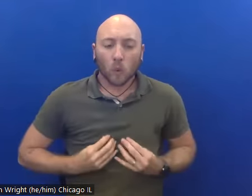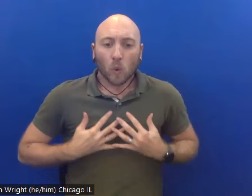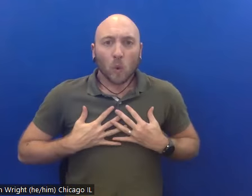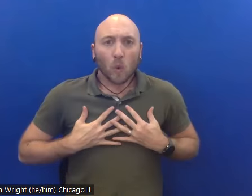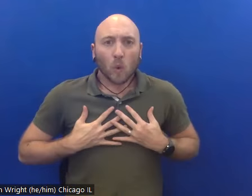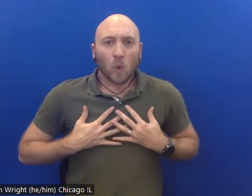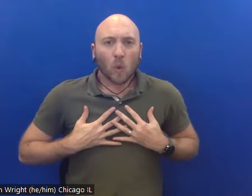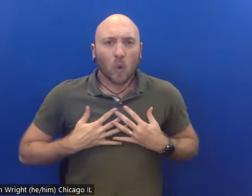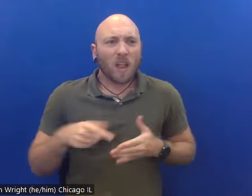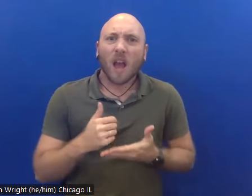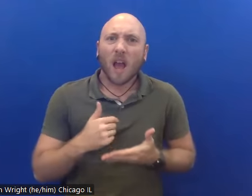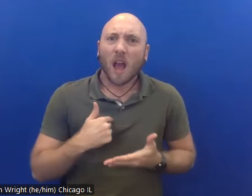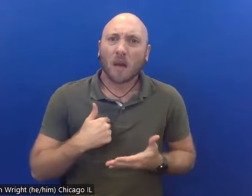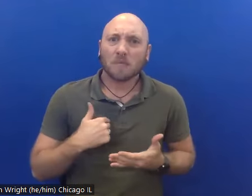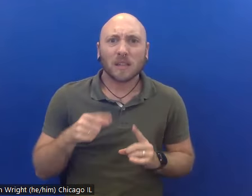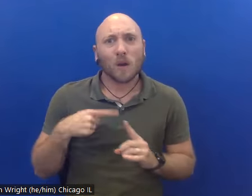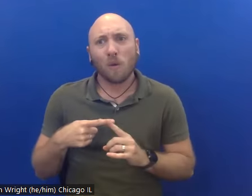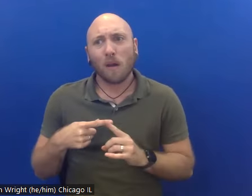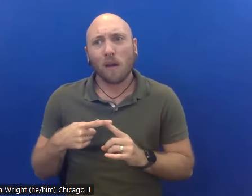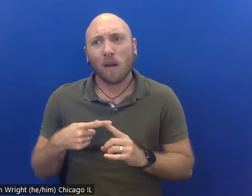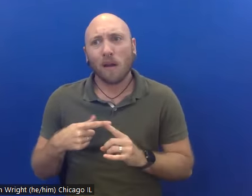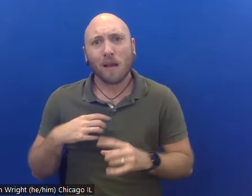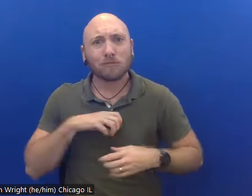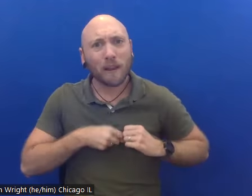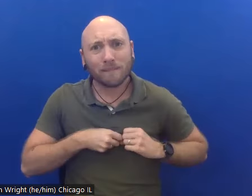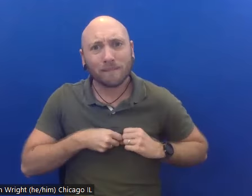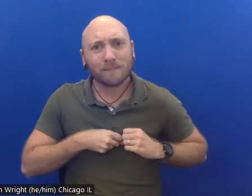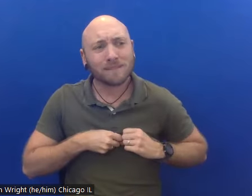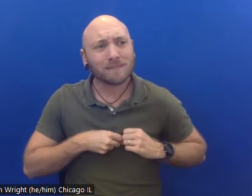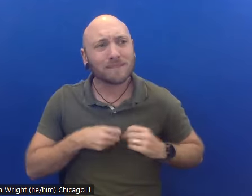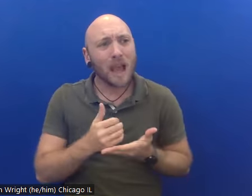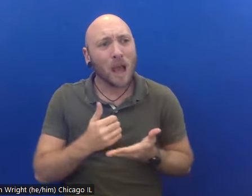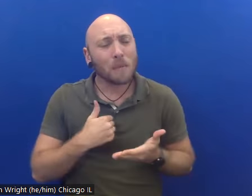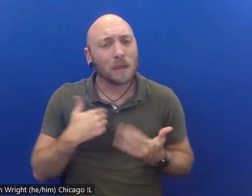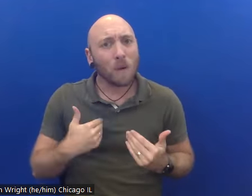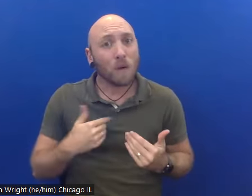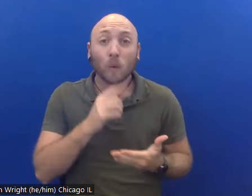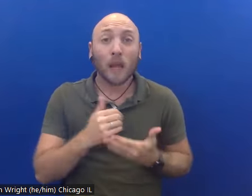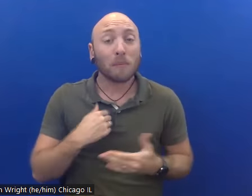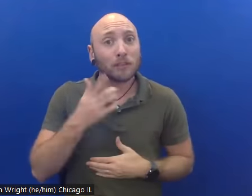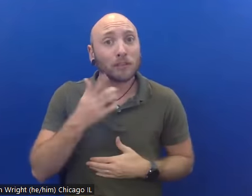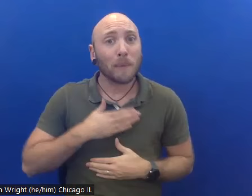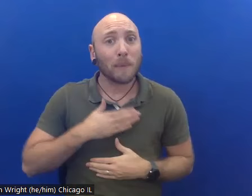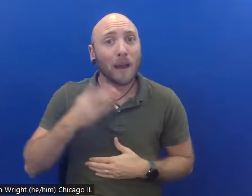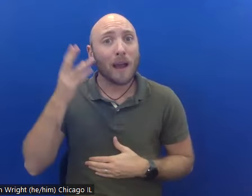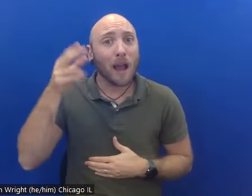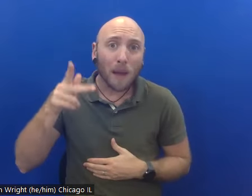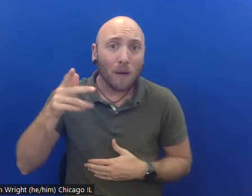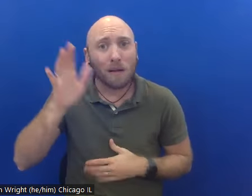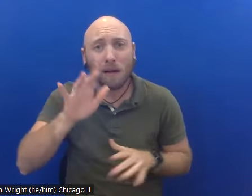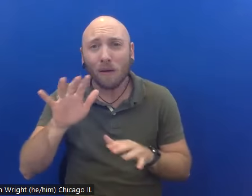elevate me in my understanding of my higher power and God, and the kind of principles and the spirituality of the program, right? And